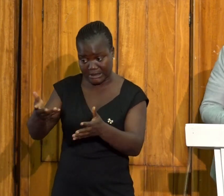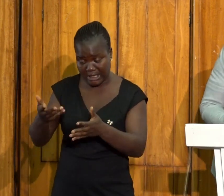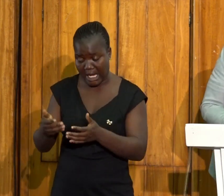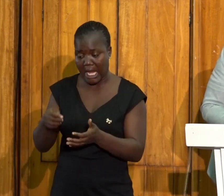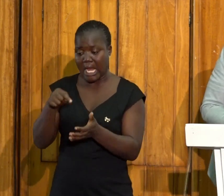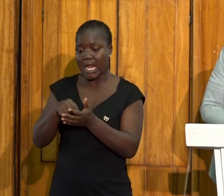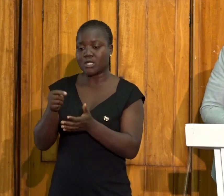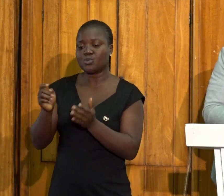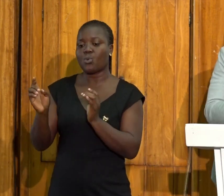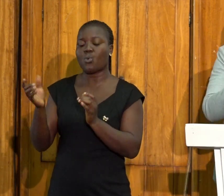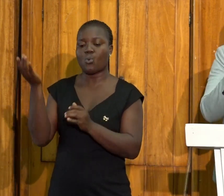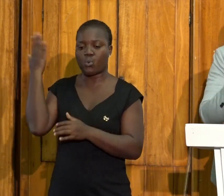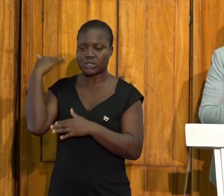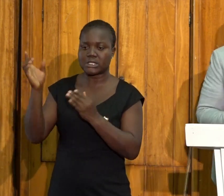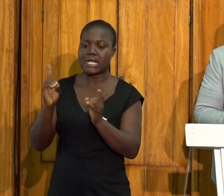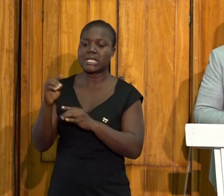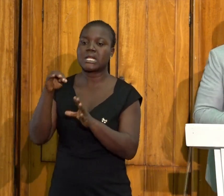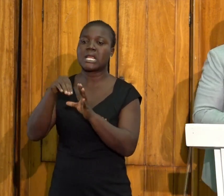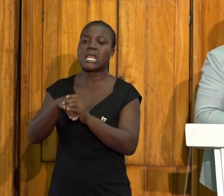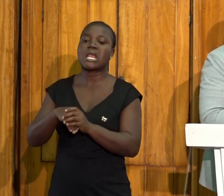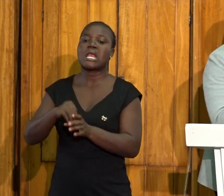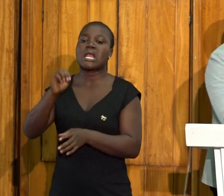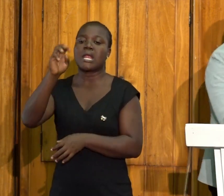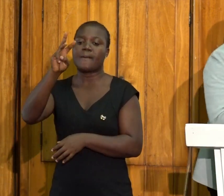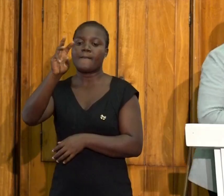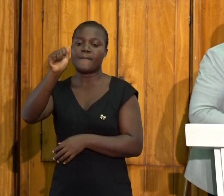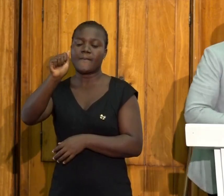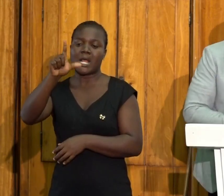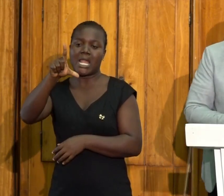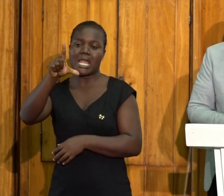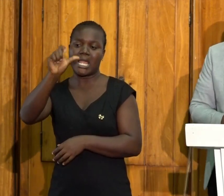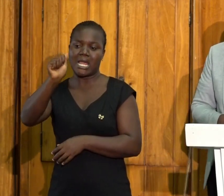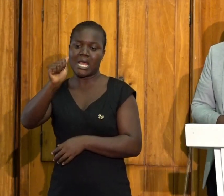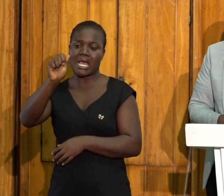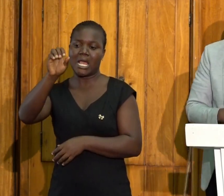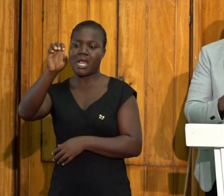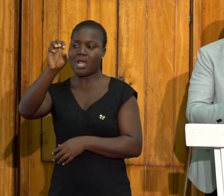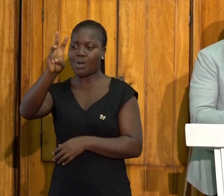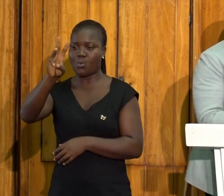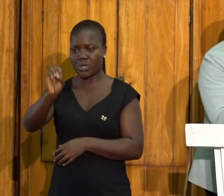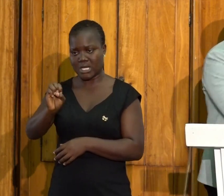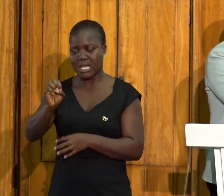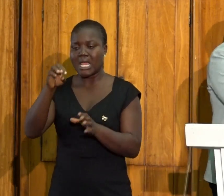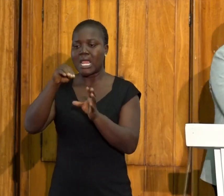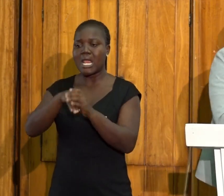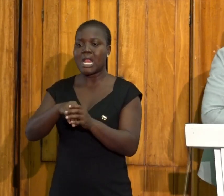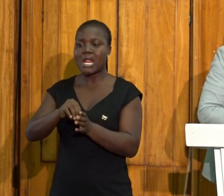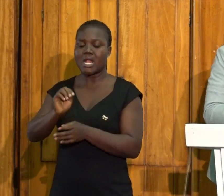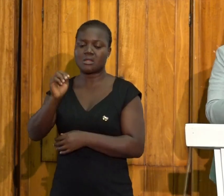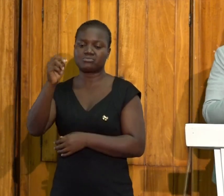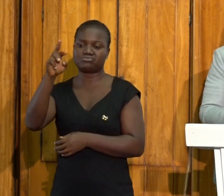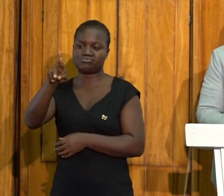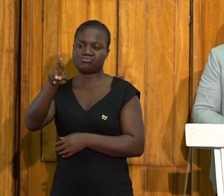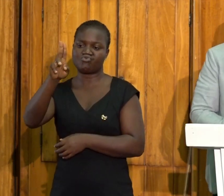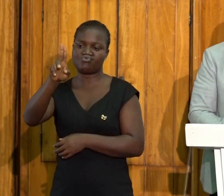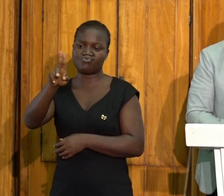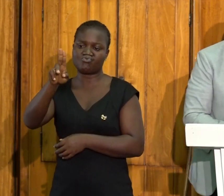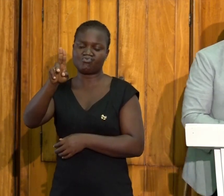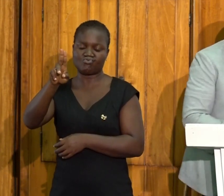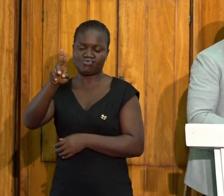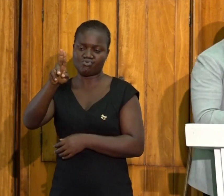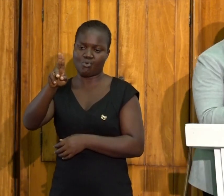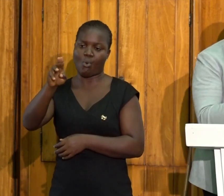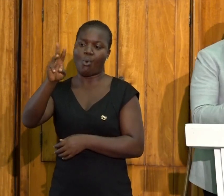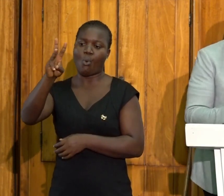also done in Malawi and other countries. Right now in Rwanda, we presented data on additional